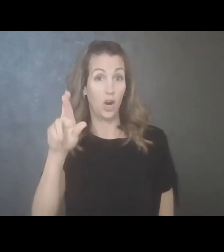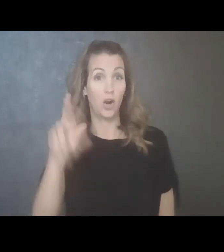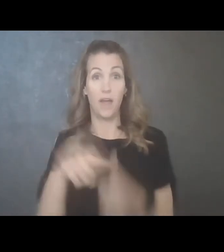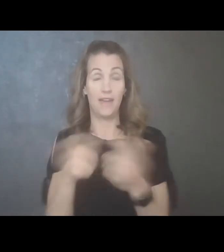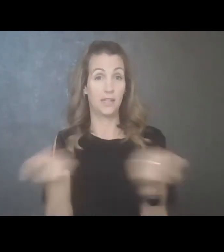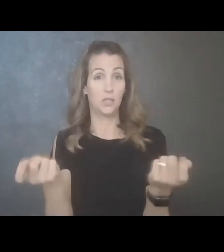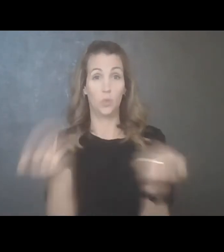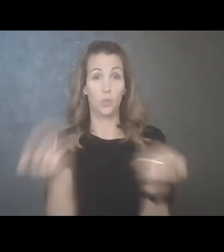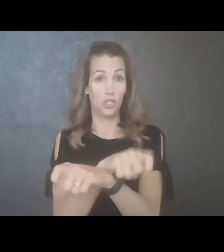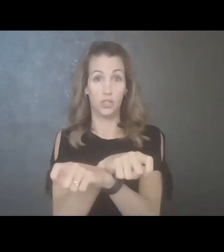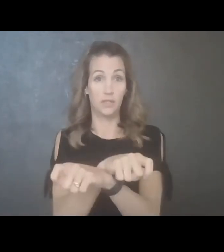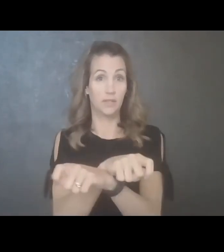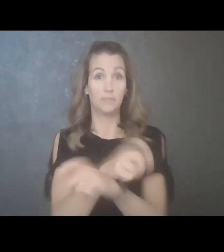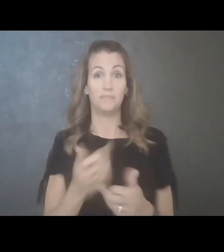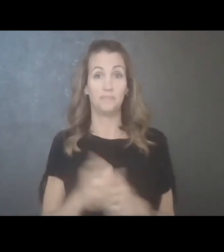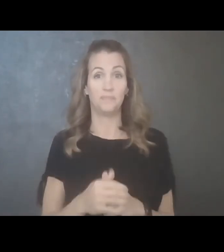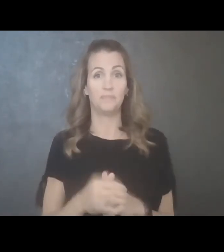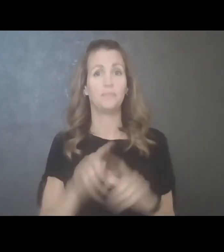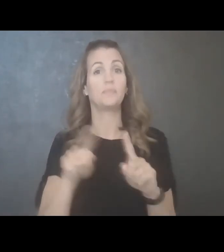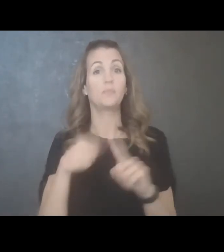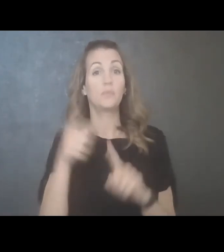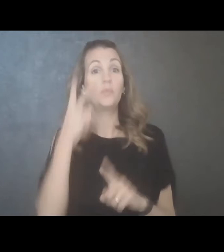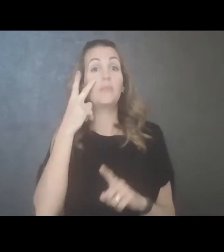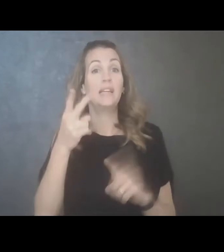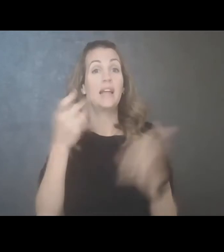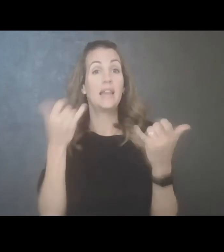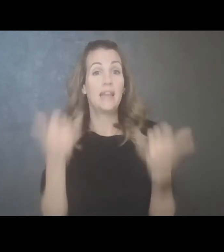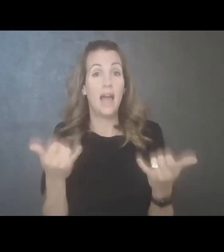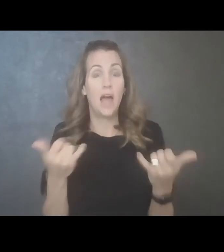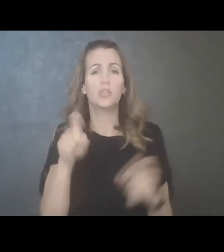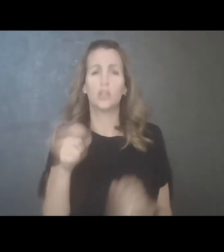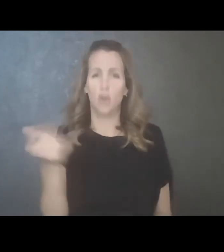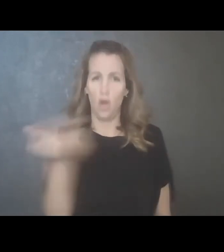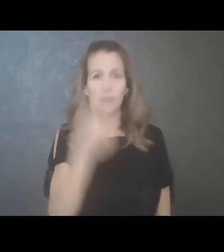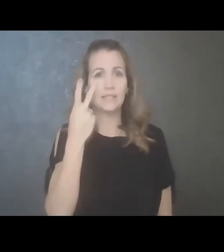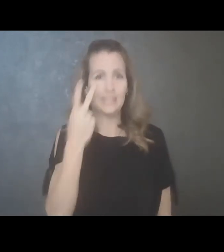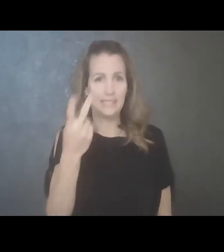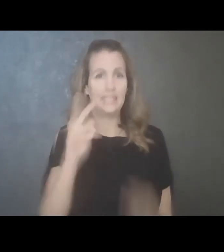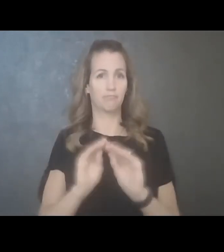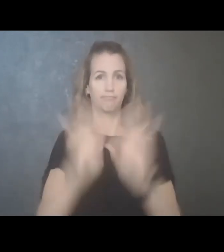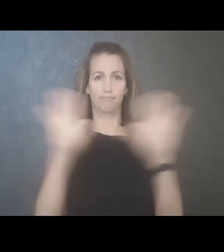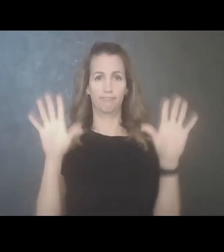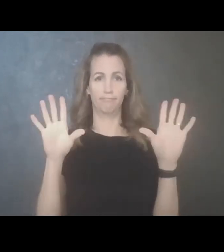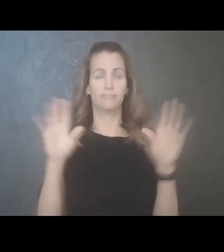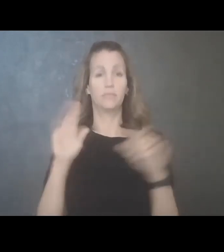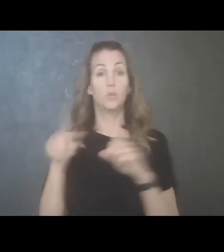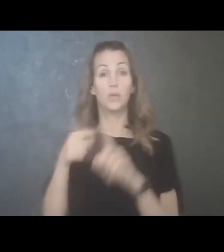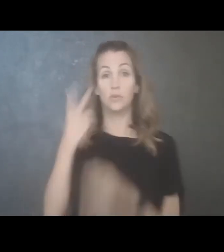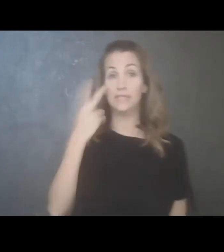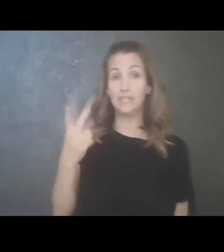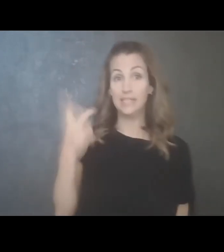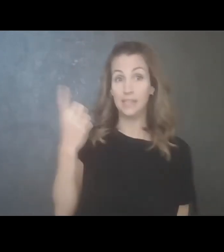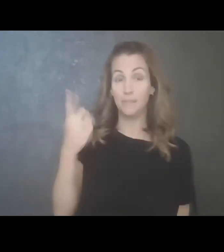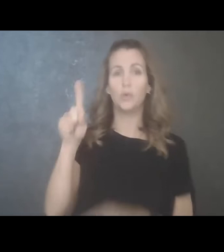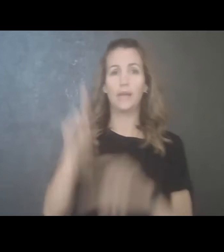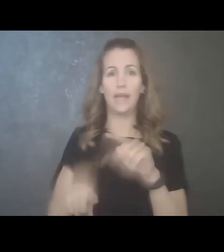didn't see the other one. But once you see it now, you should all see it. So once you see something, you can't unsee it. So